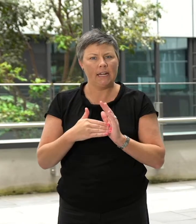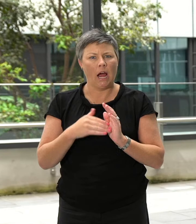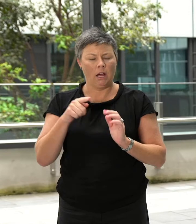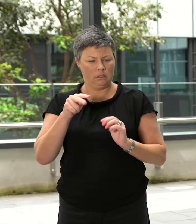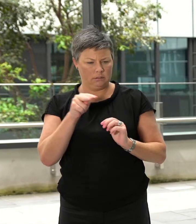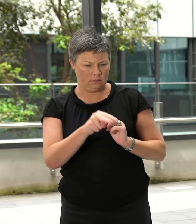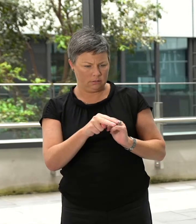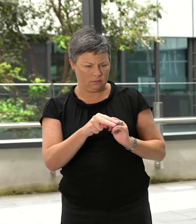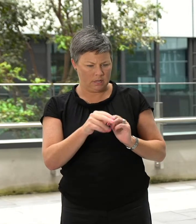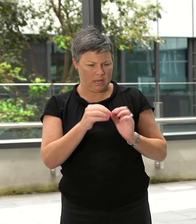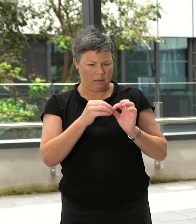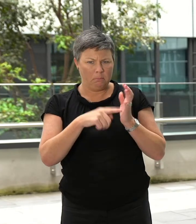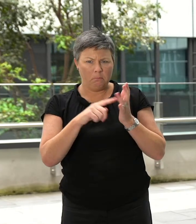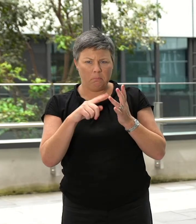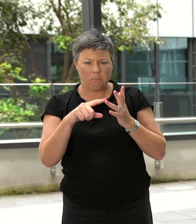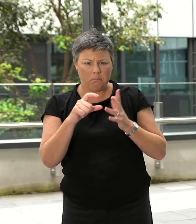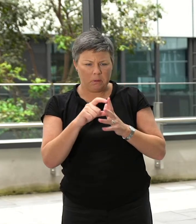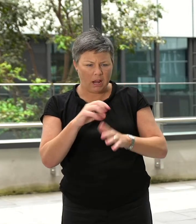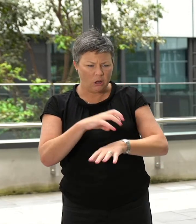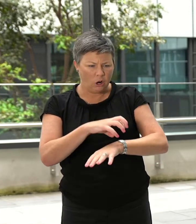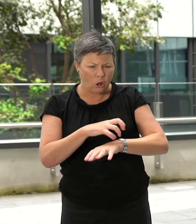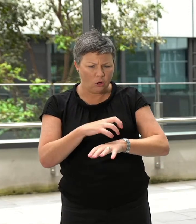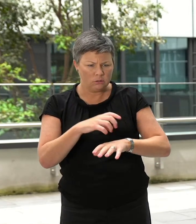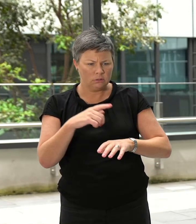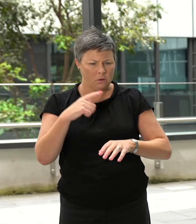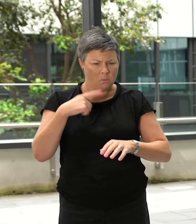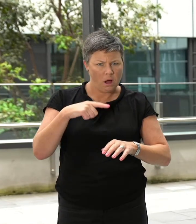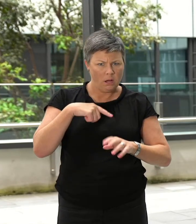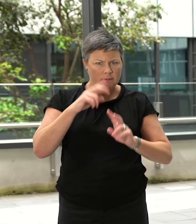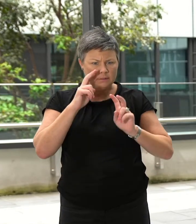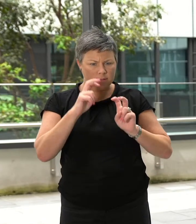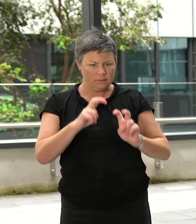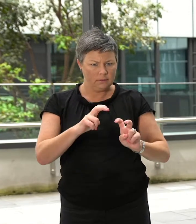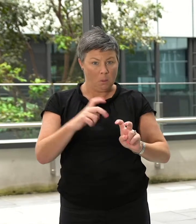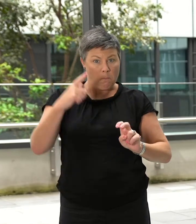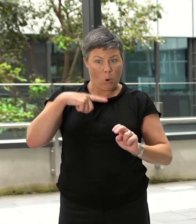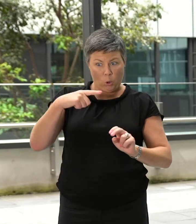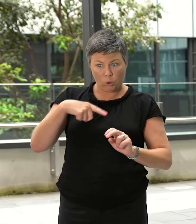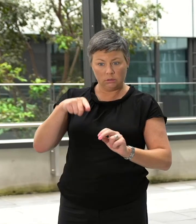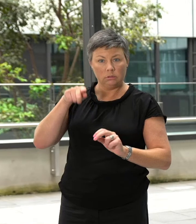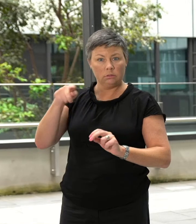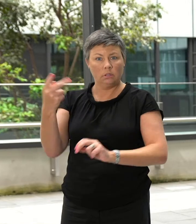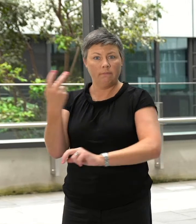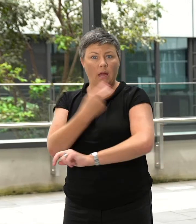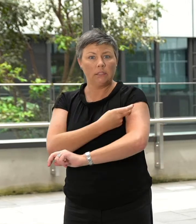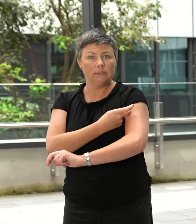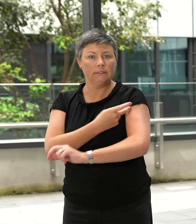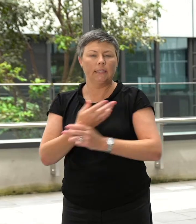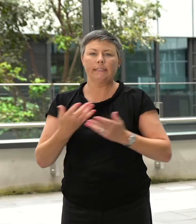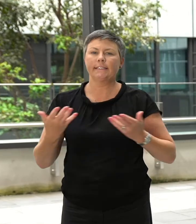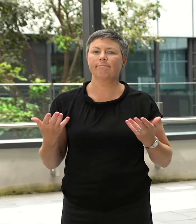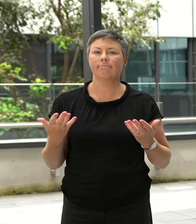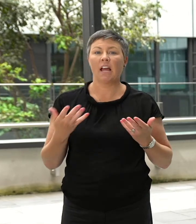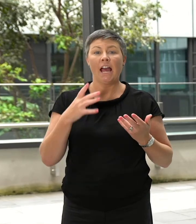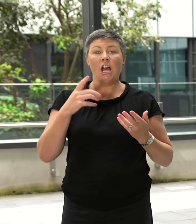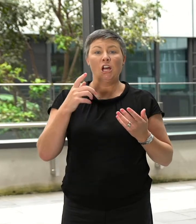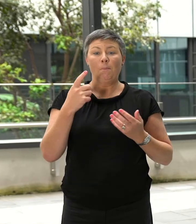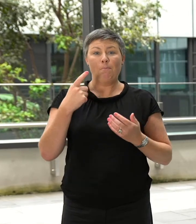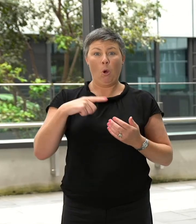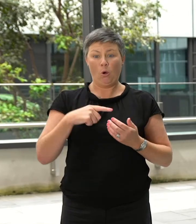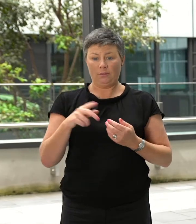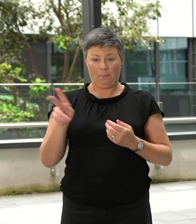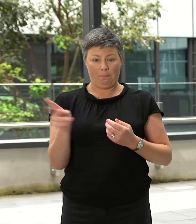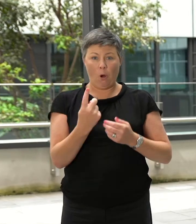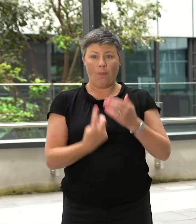to make sure that it isn't associated with the vaccine. Just because something happens temporarily in time with the vaccine, it's not necessarily